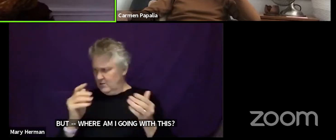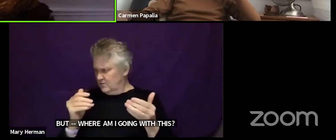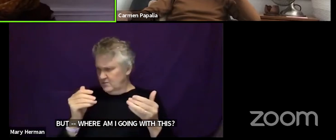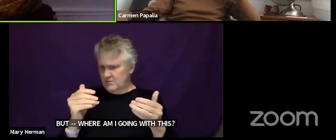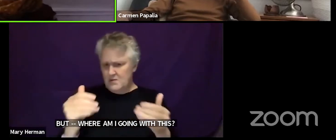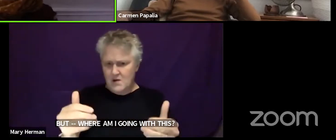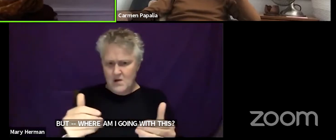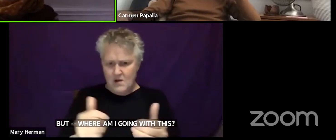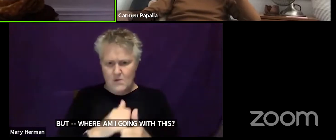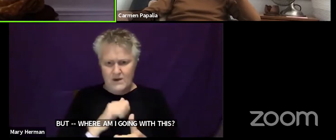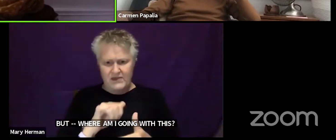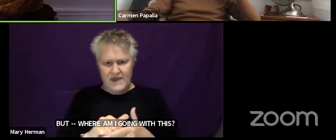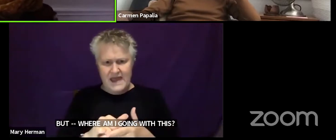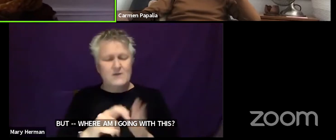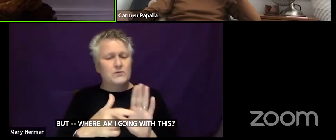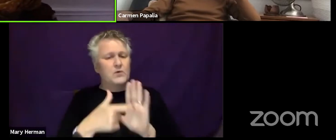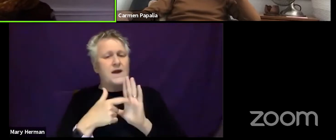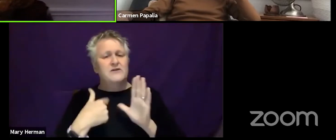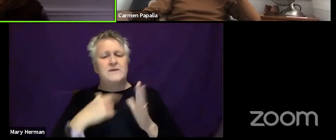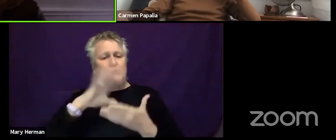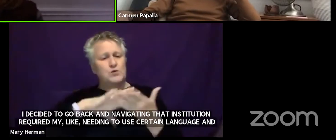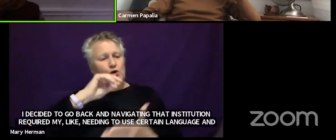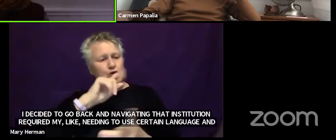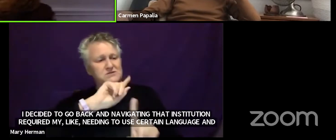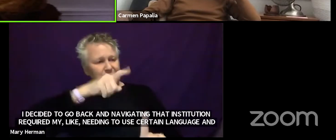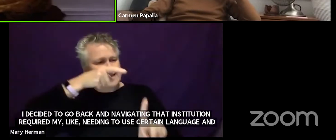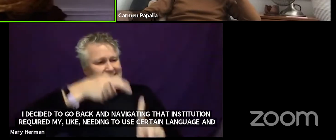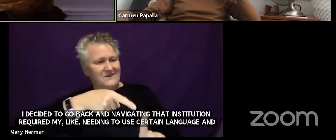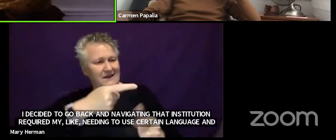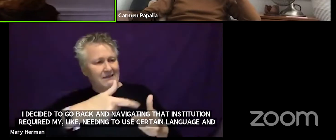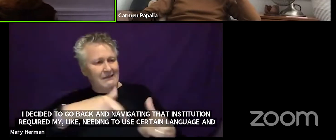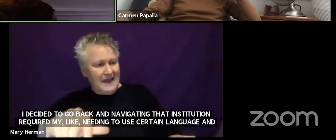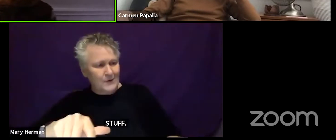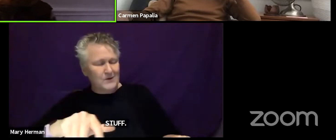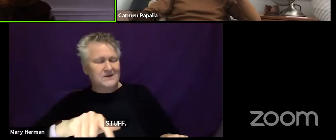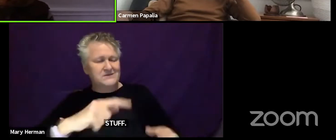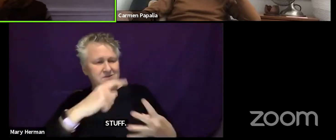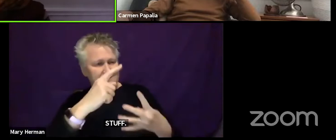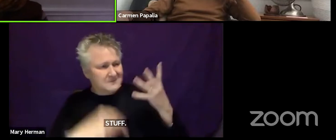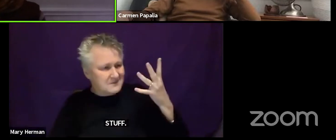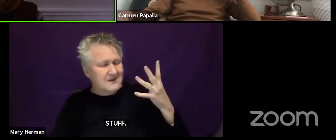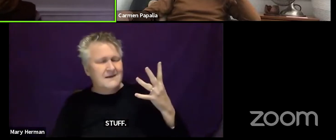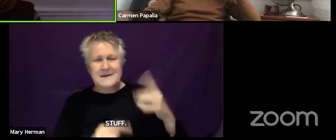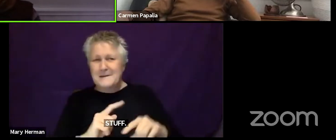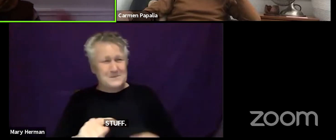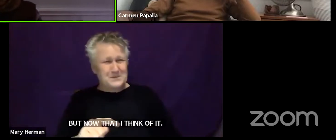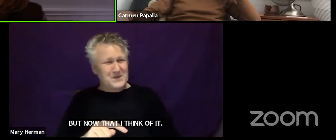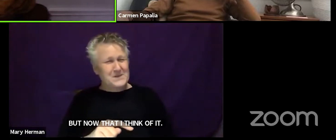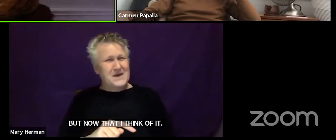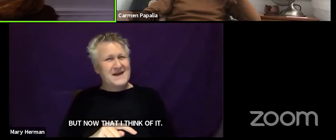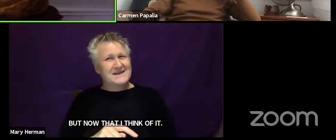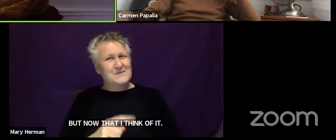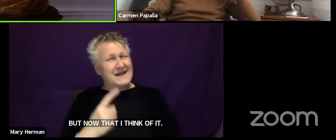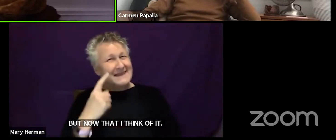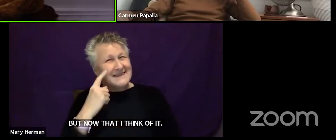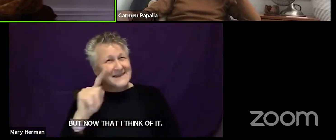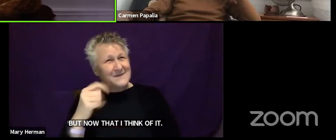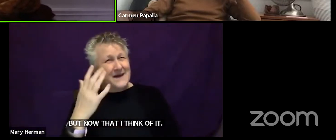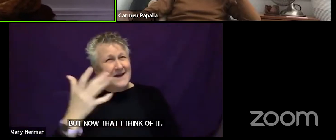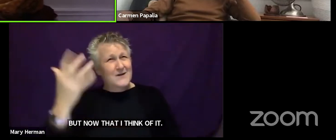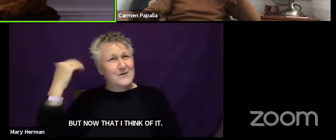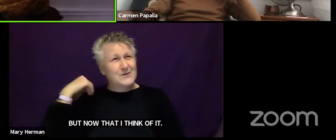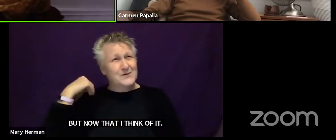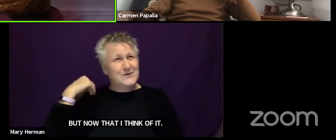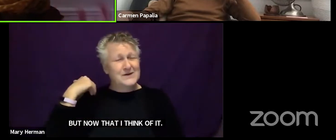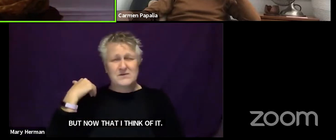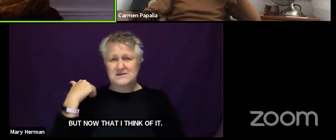to use certain language and stuff. But now that I think of it, like actually years before, because this